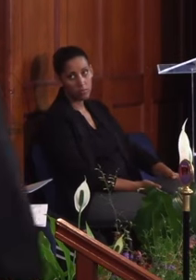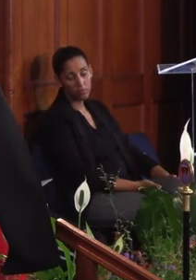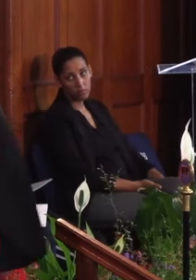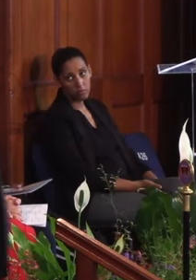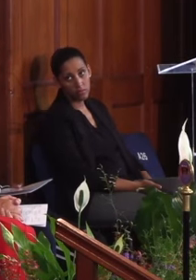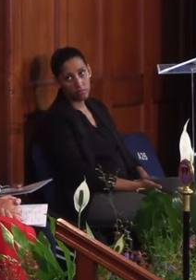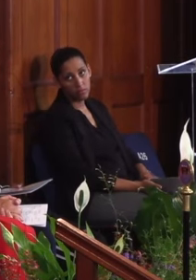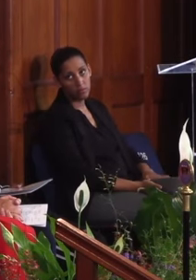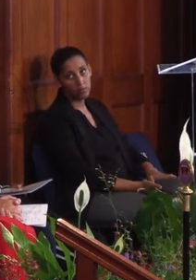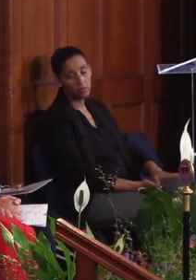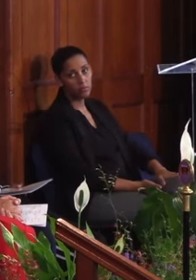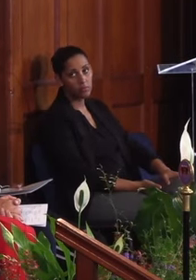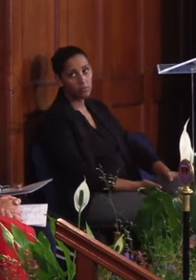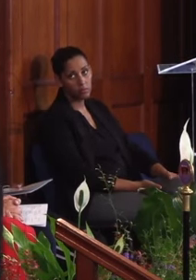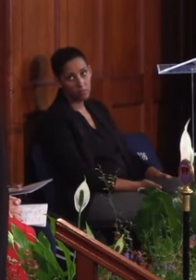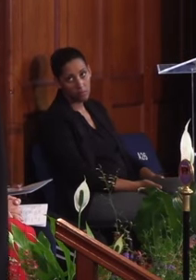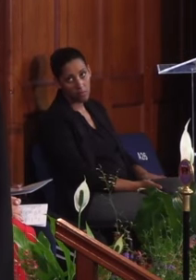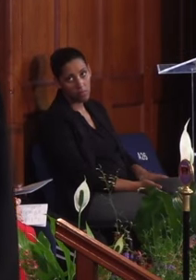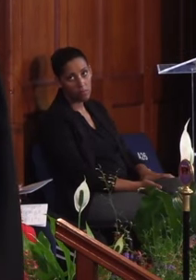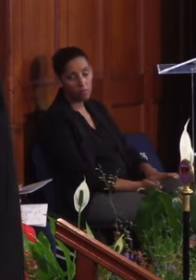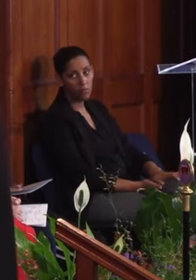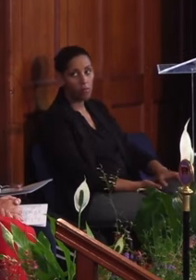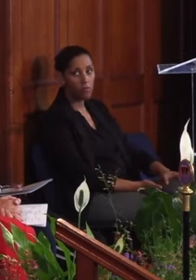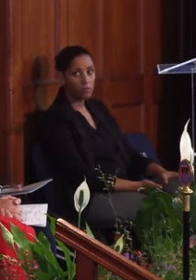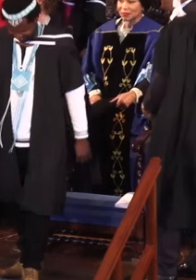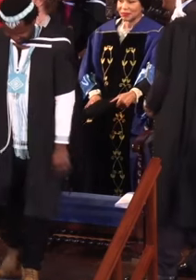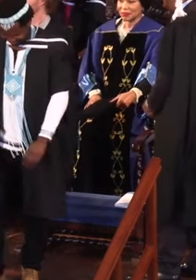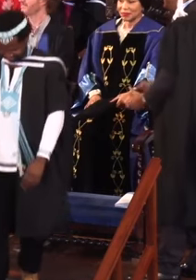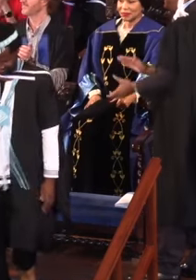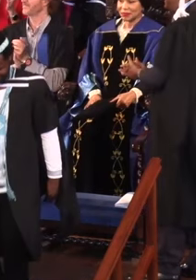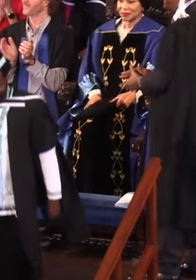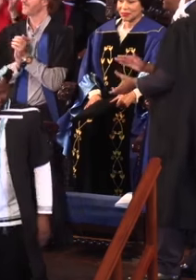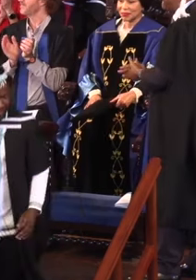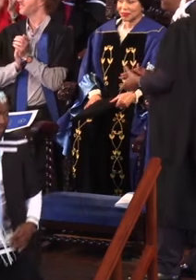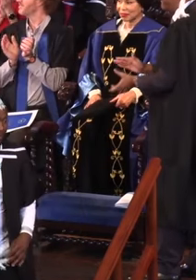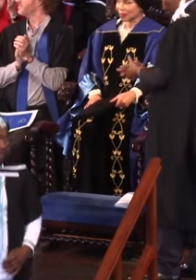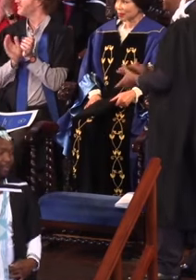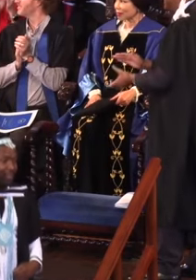For the degree of Bachelor of Science Honours in the First Class, Alice Robin Gwyn Evans.